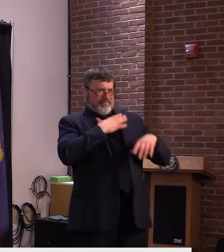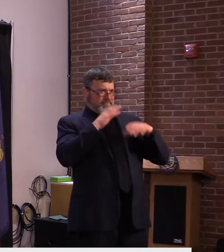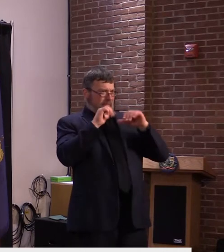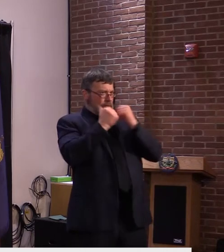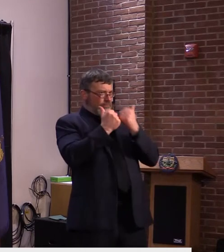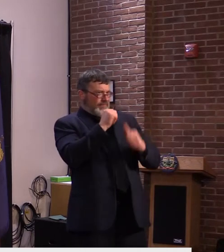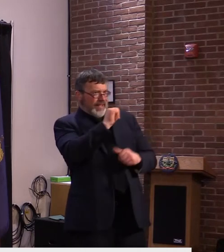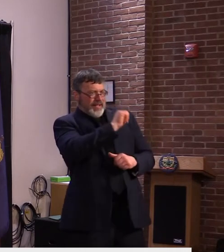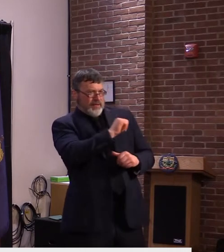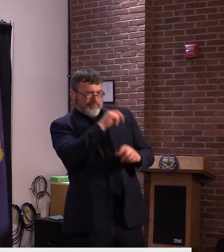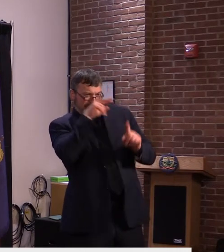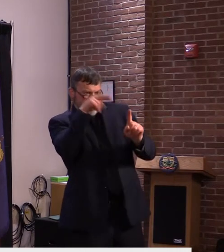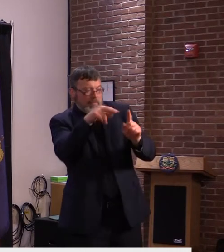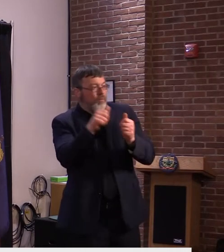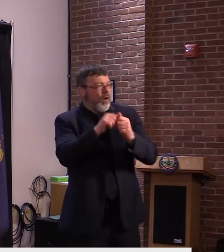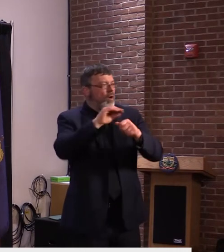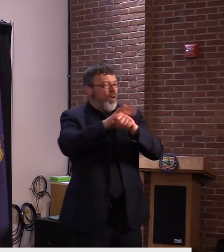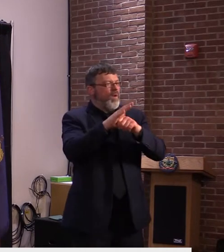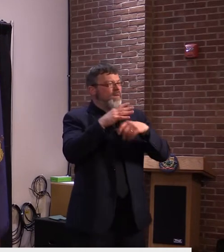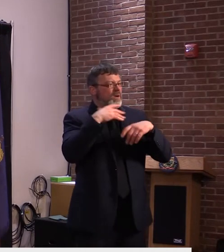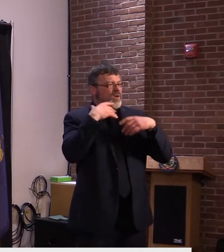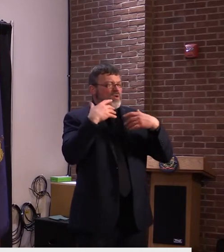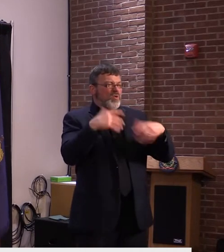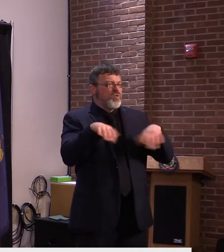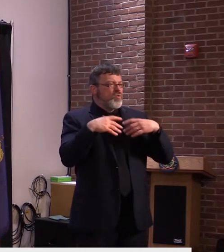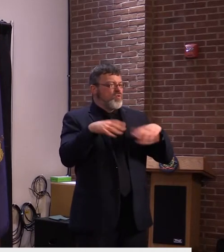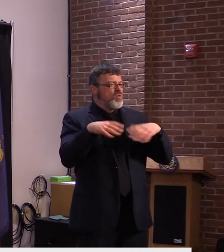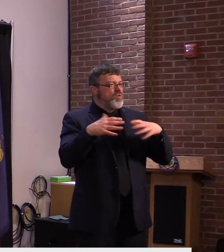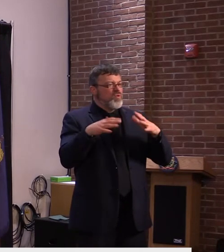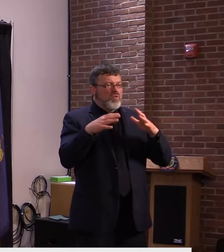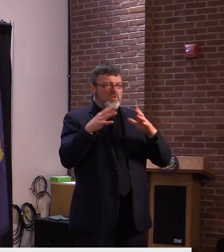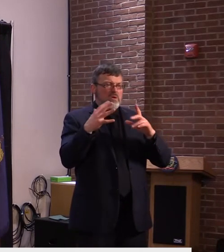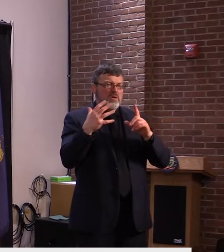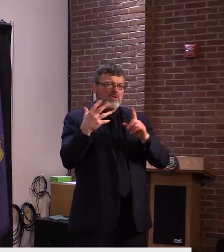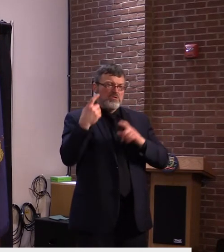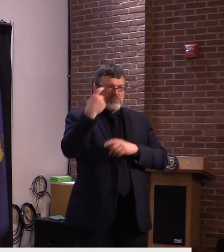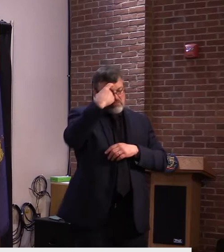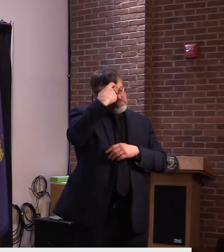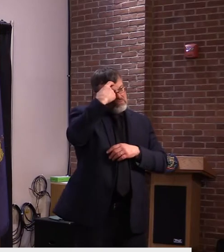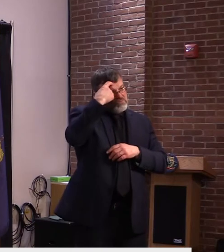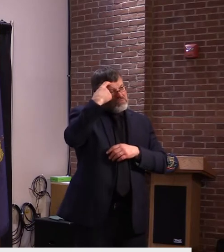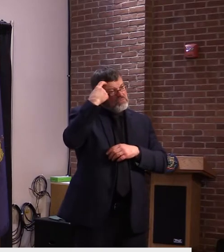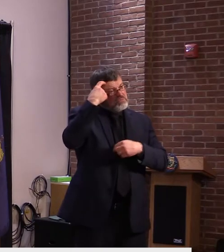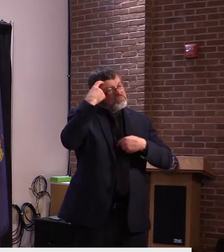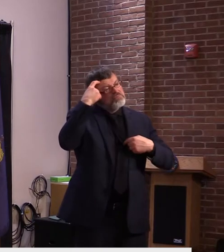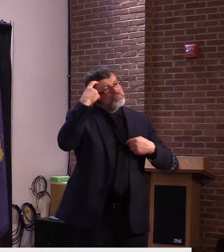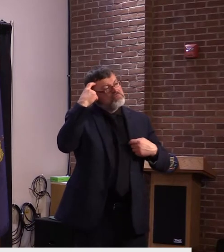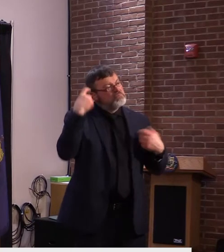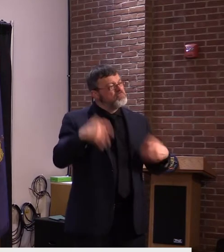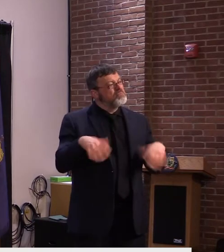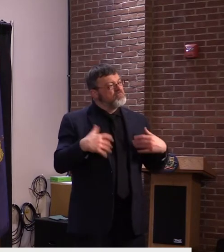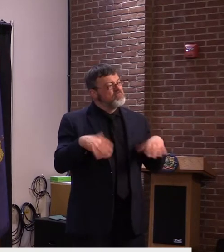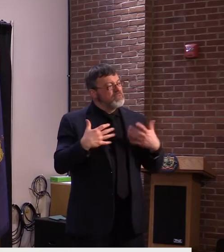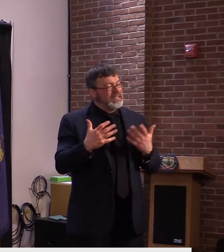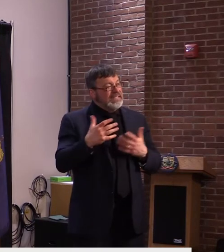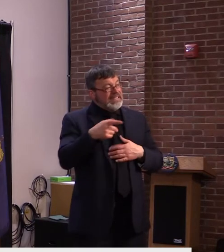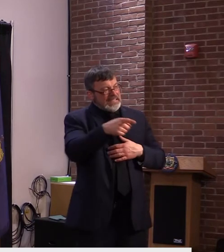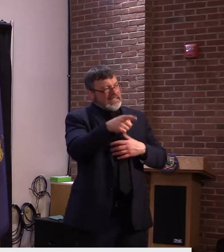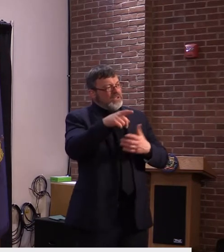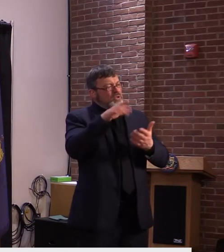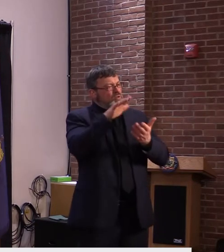of a journey here. And it's a pretty amazing accomplishment that we've been able to keep our schools open throughout some of the more difficult moments of the